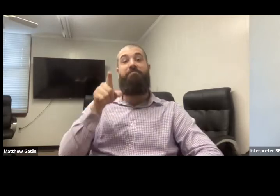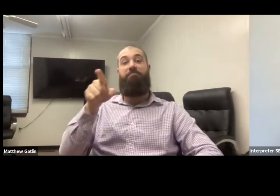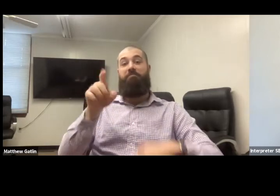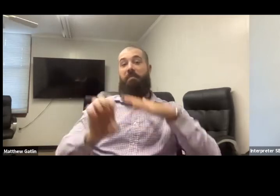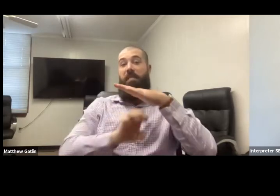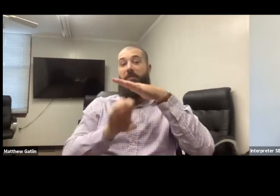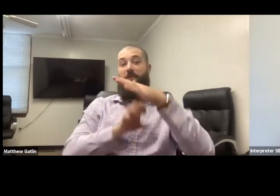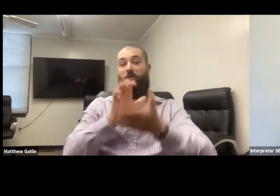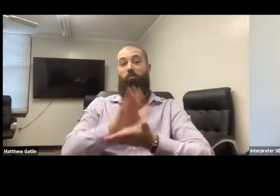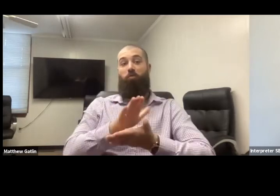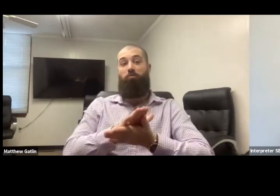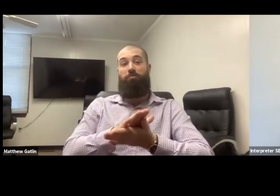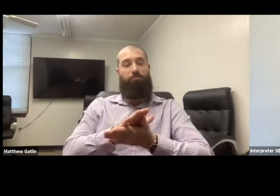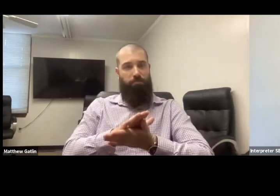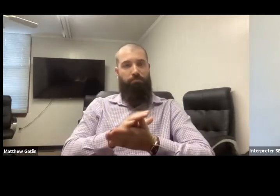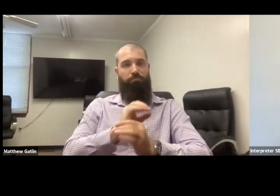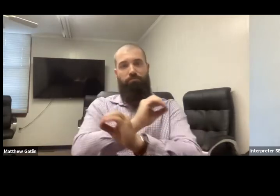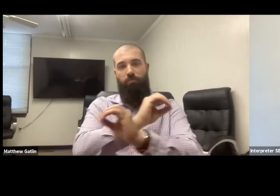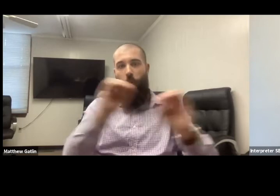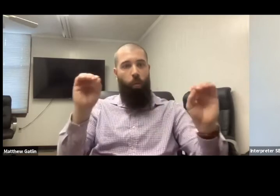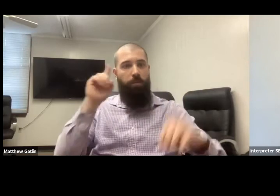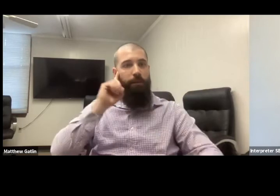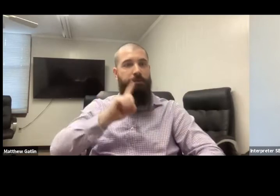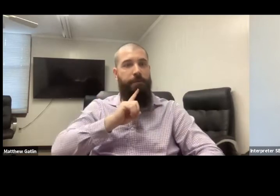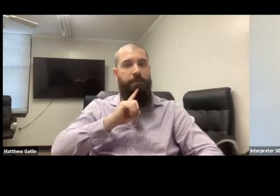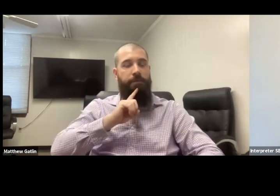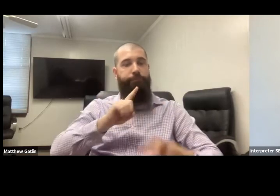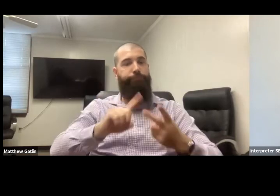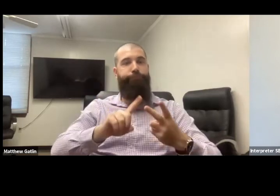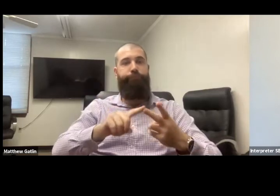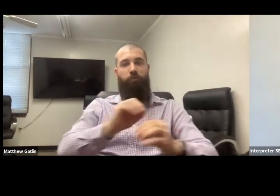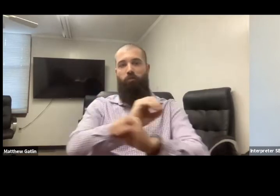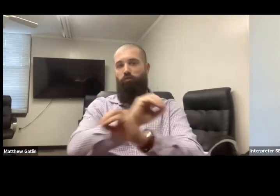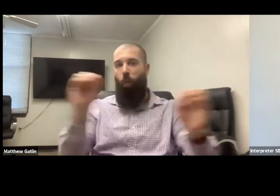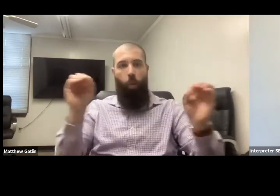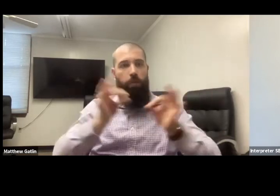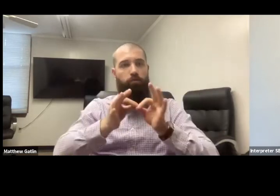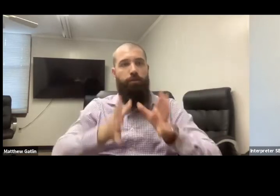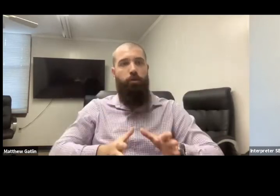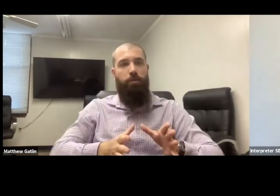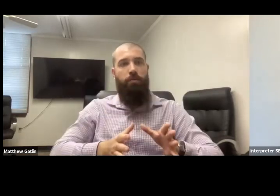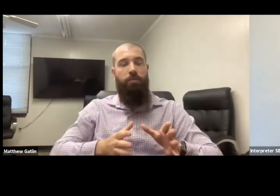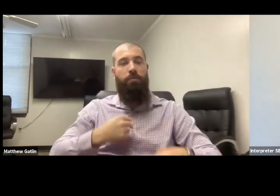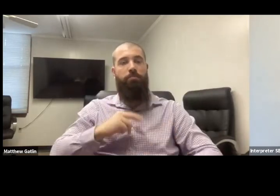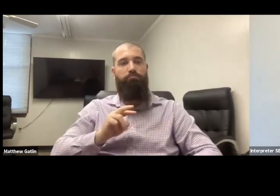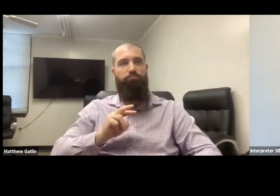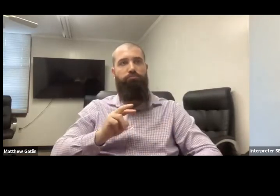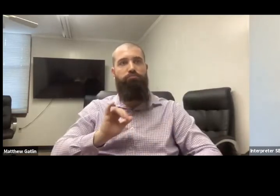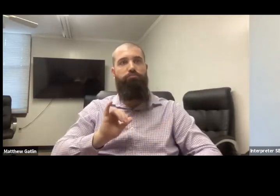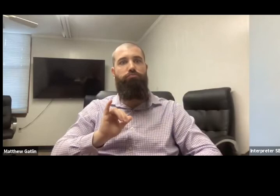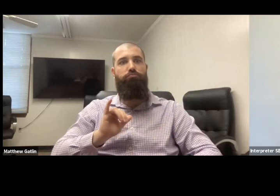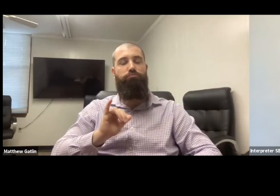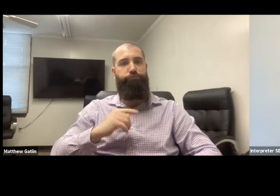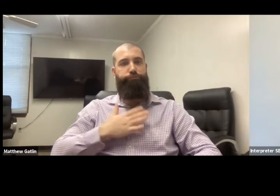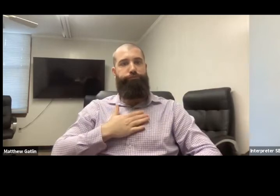And when I got to Texas, at the elementary school there, there were no deaf students, no